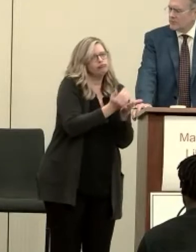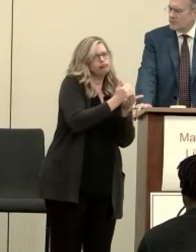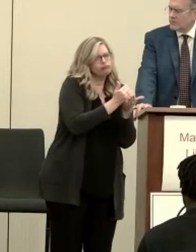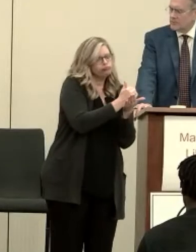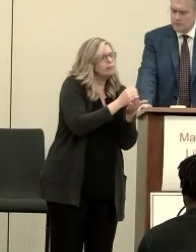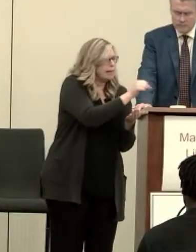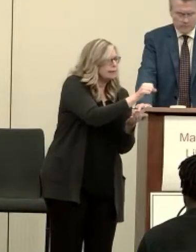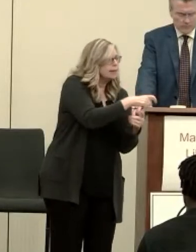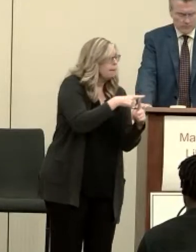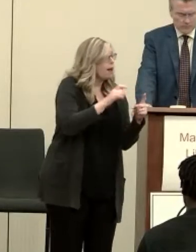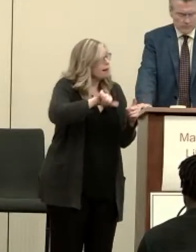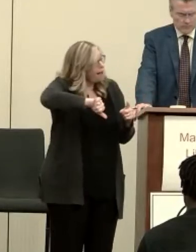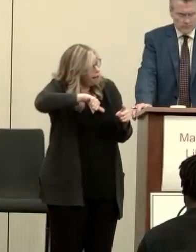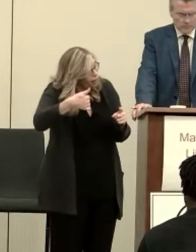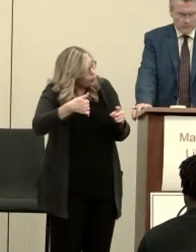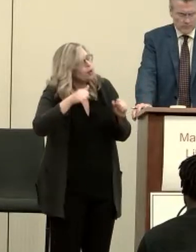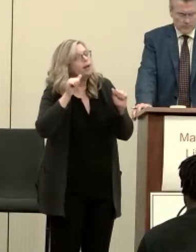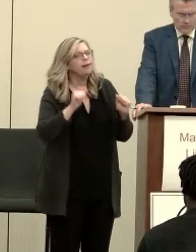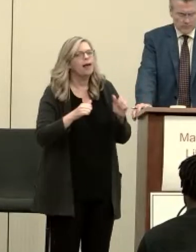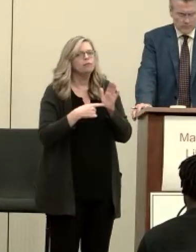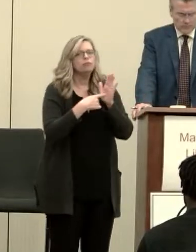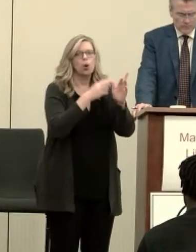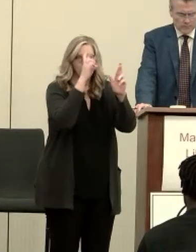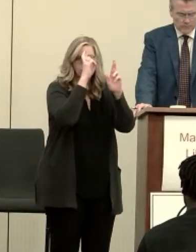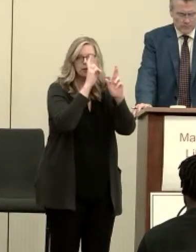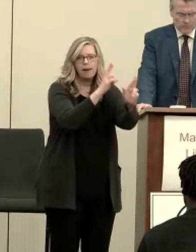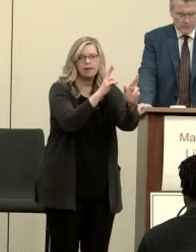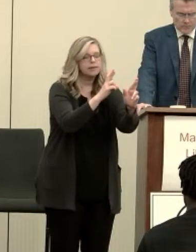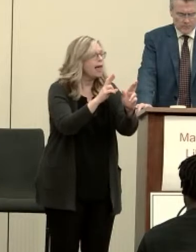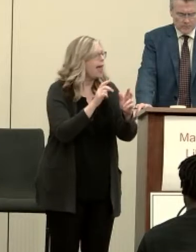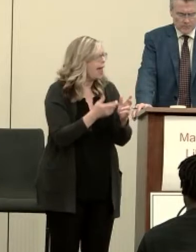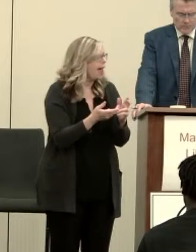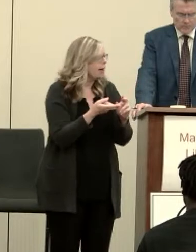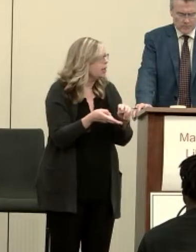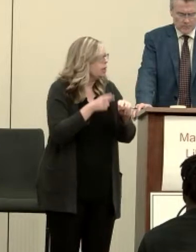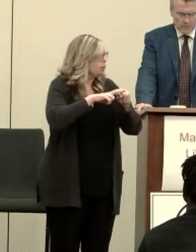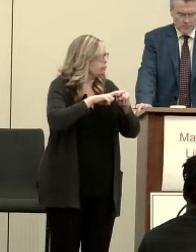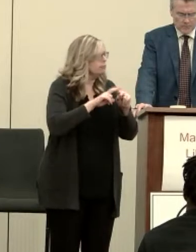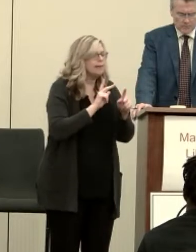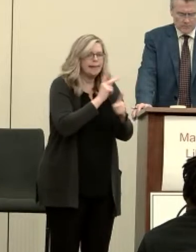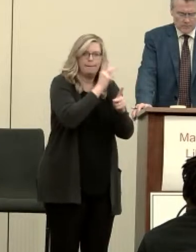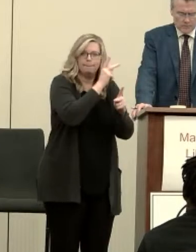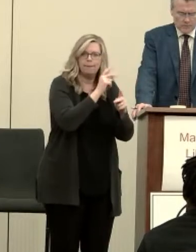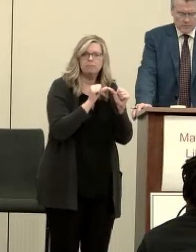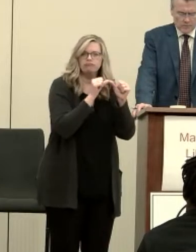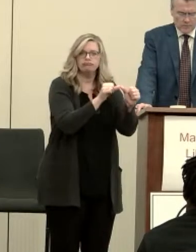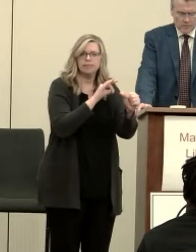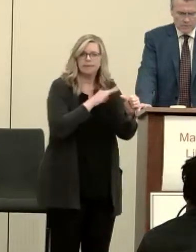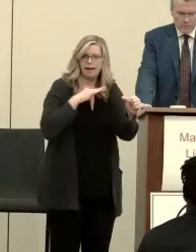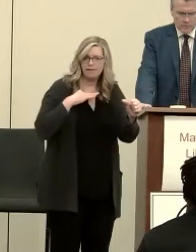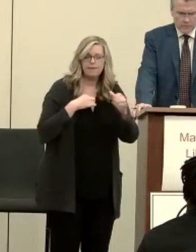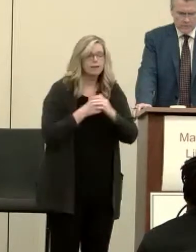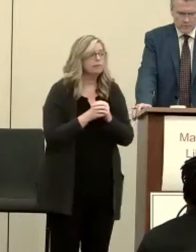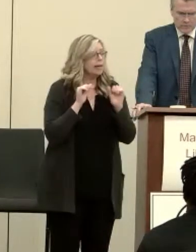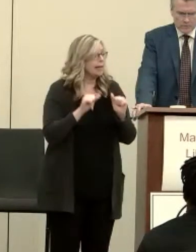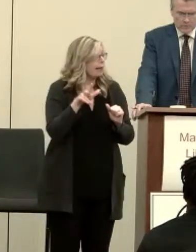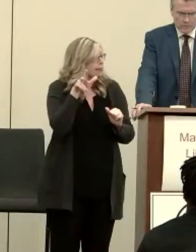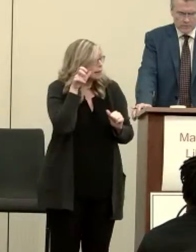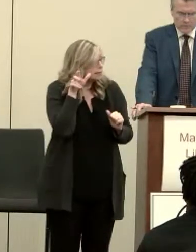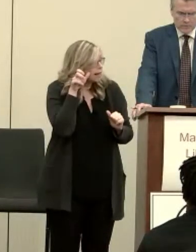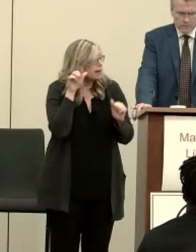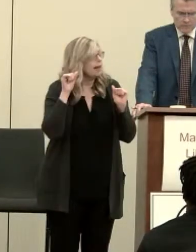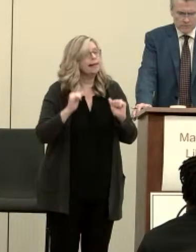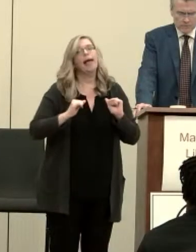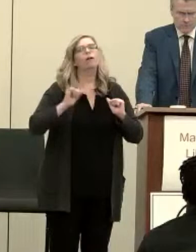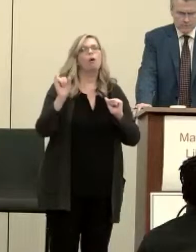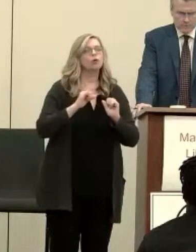are other ways that we can show respect and improve retention. So again, listening, reading the reports that have